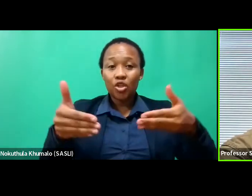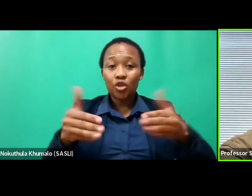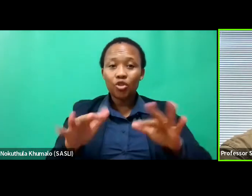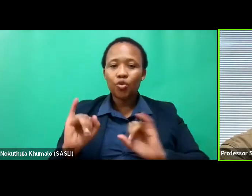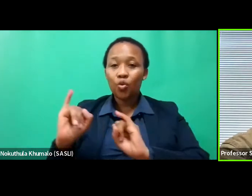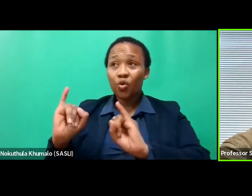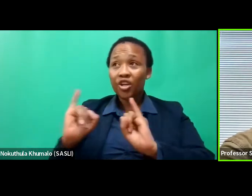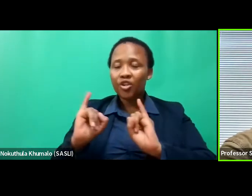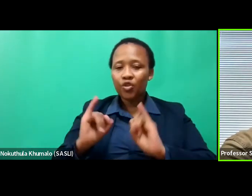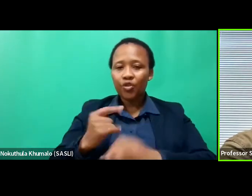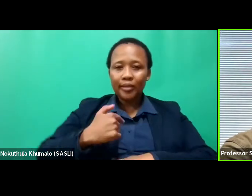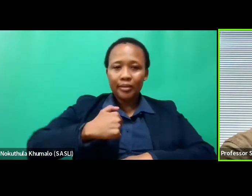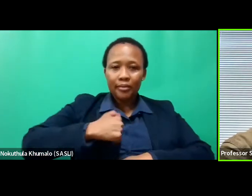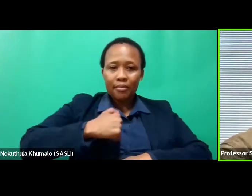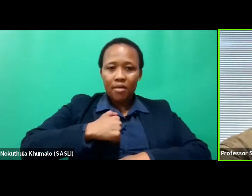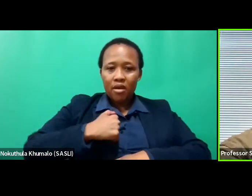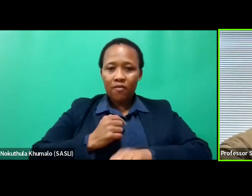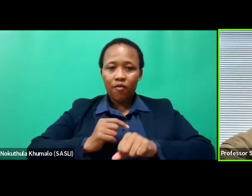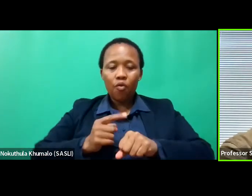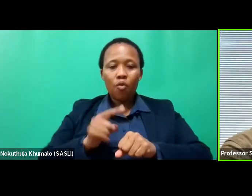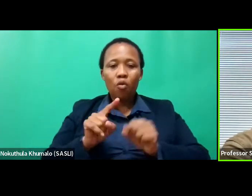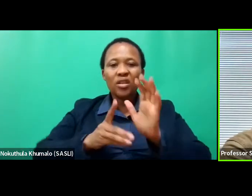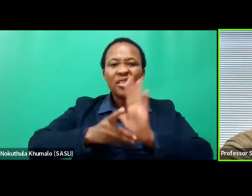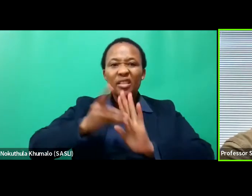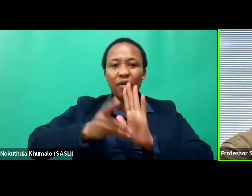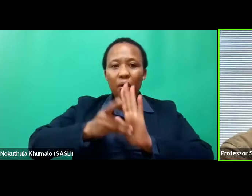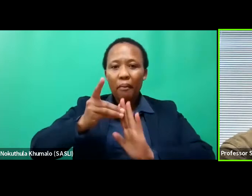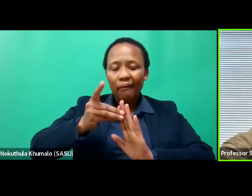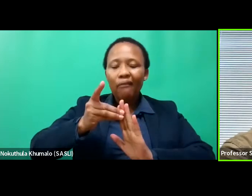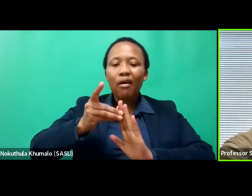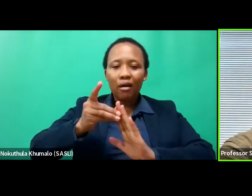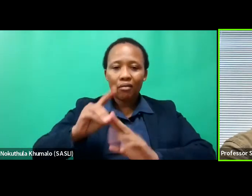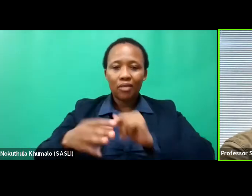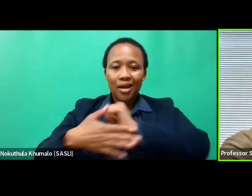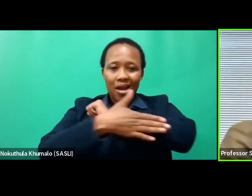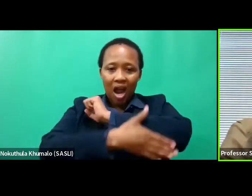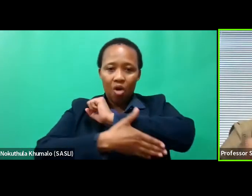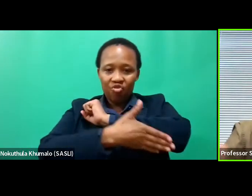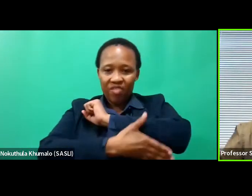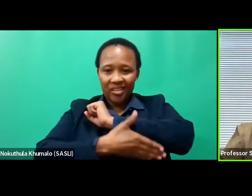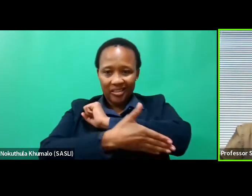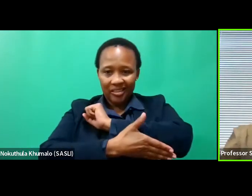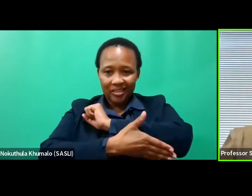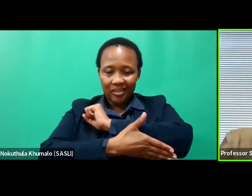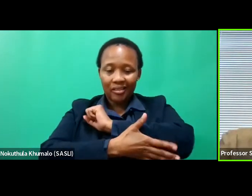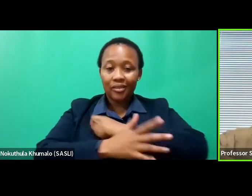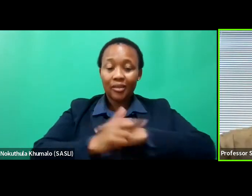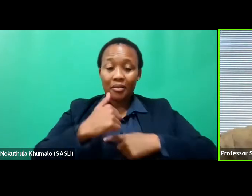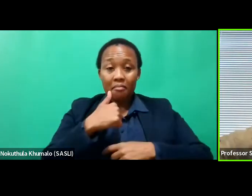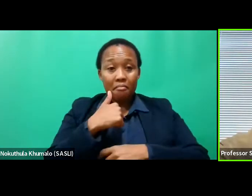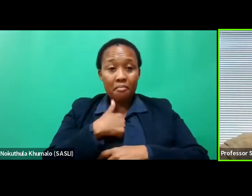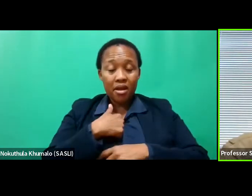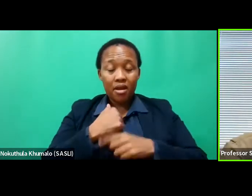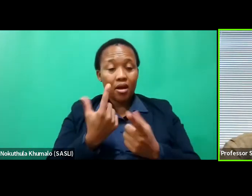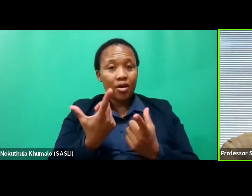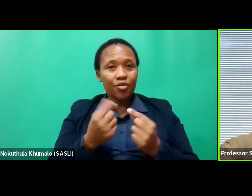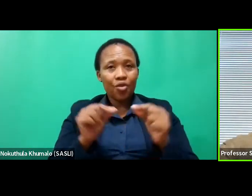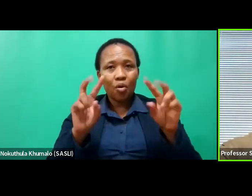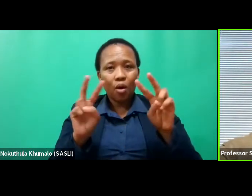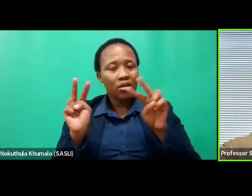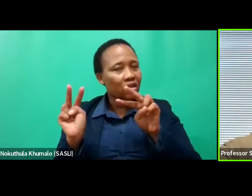countries. So that's why I had to look at, are we the only country in the